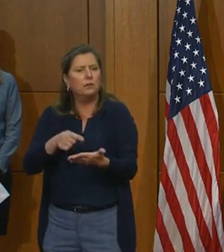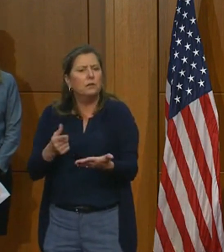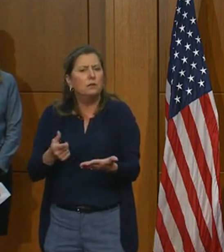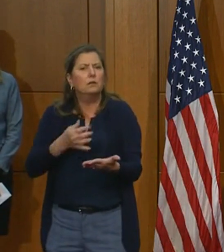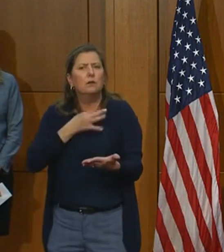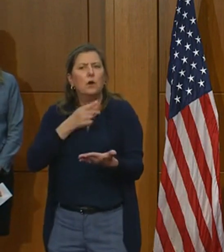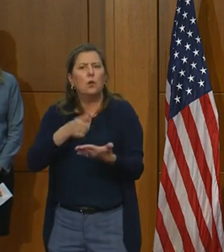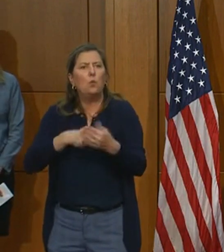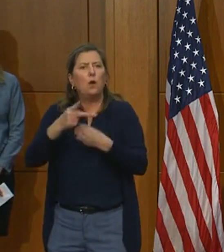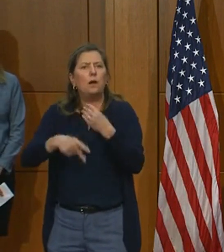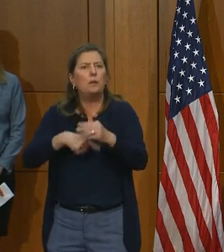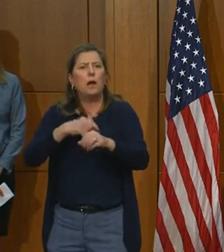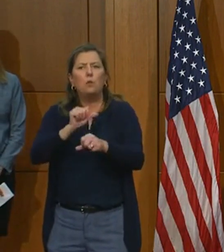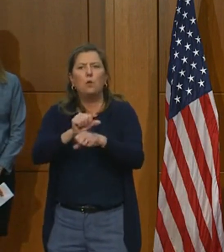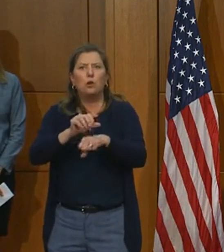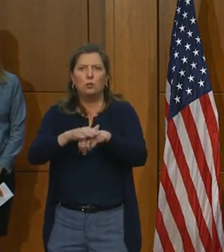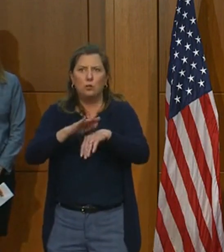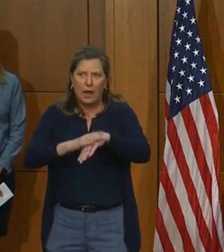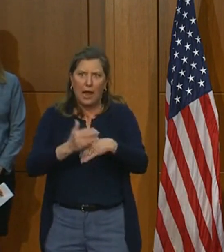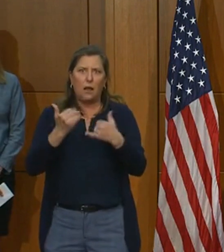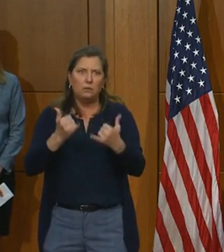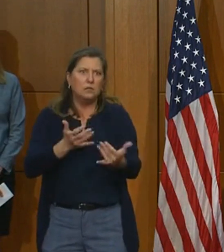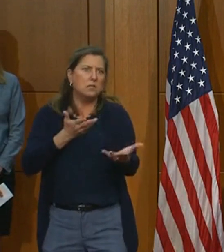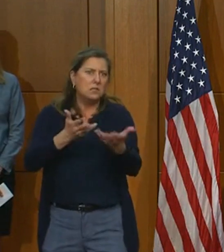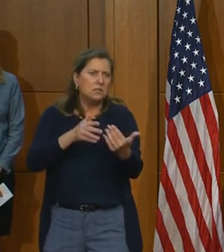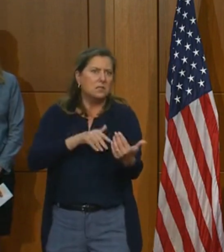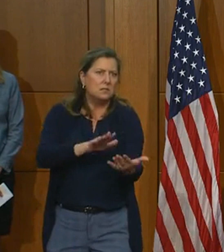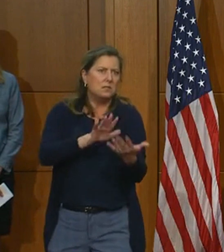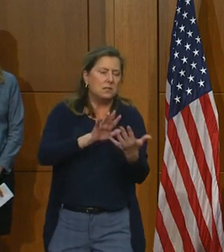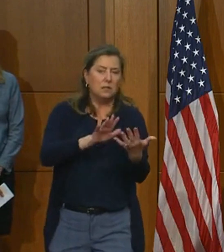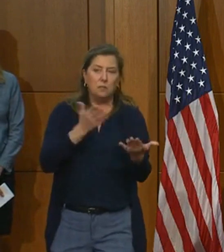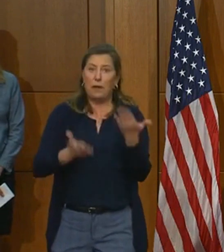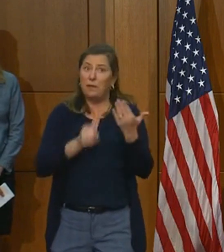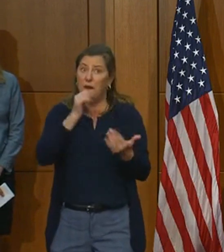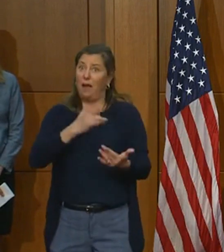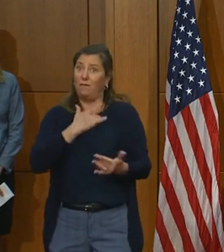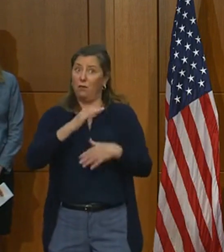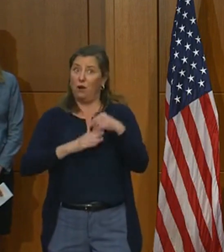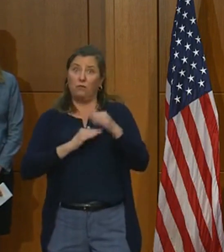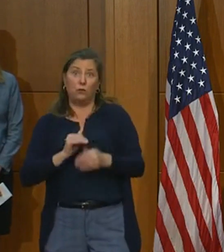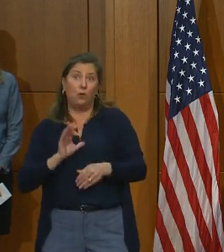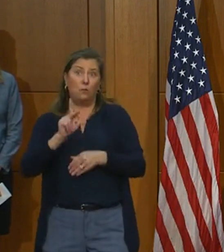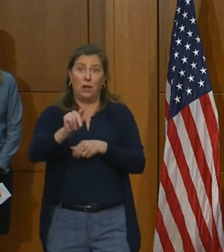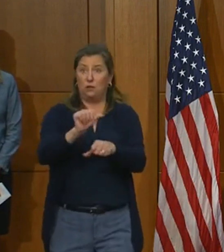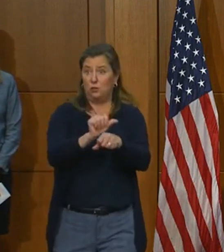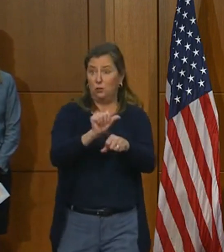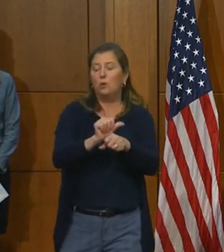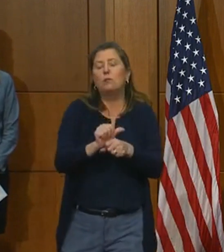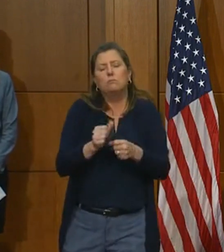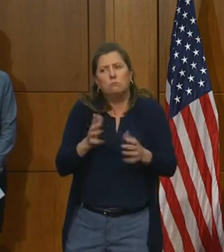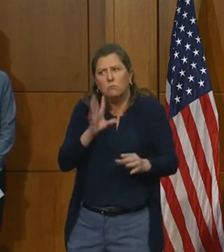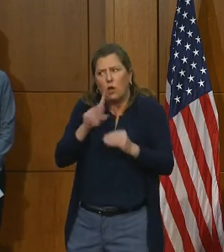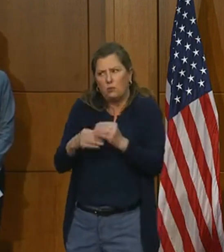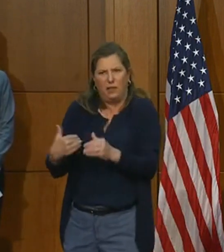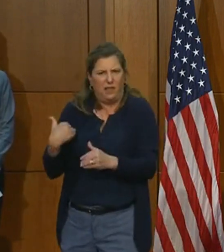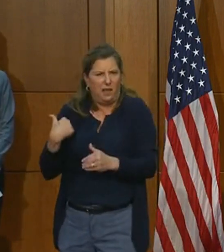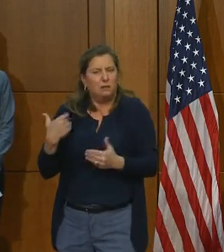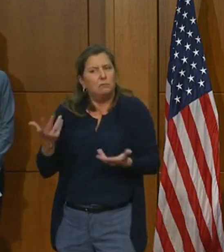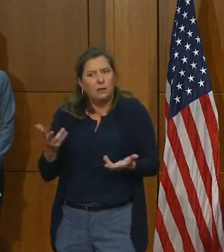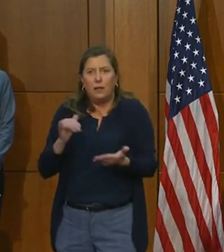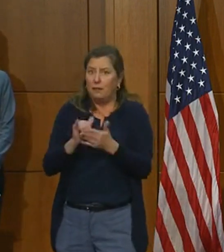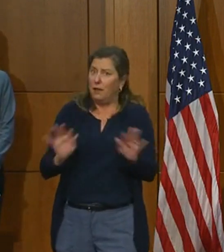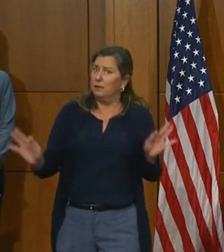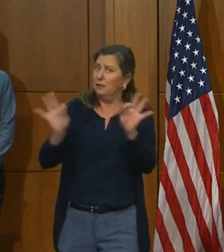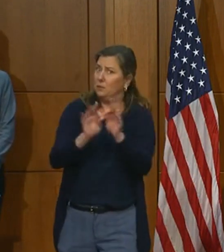the workers that are on the front lines that may not feel comfortable going back? And I addressed that earlier in my comments, but that's